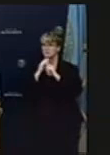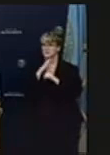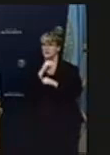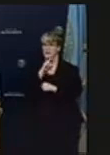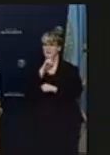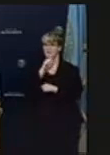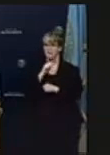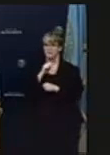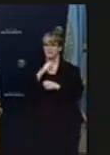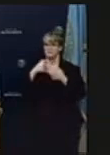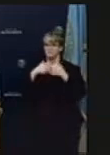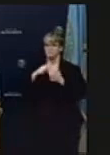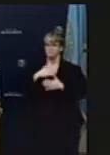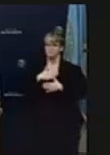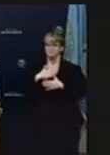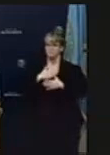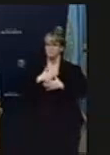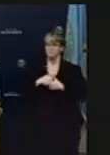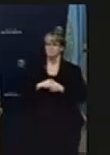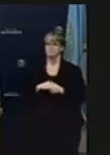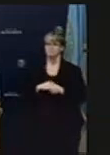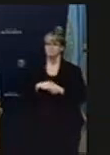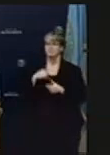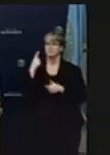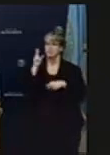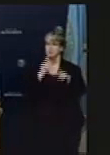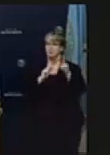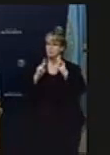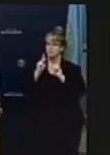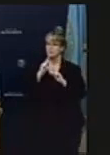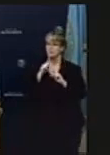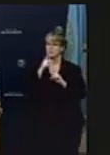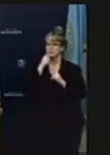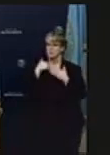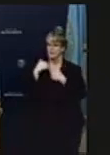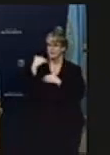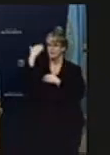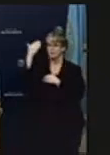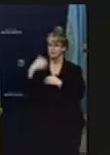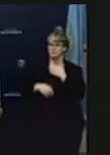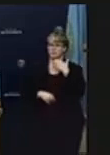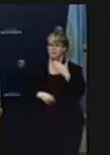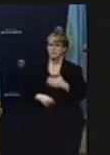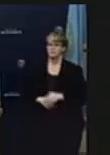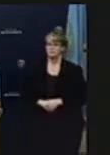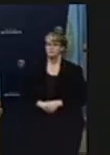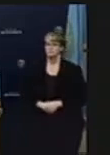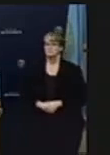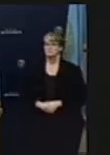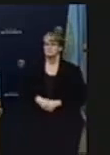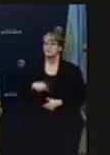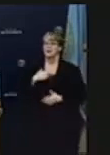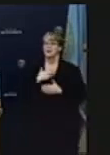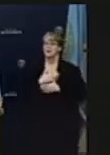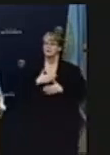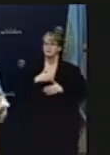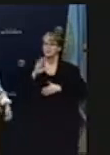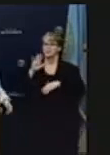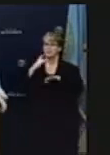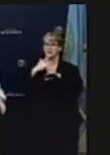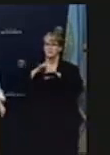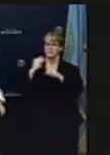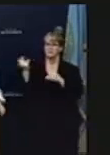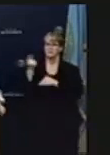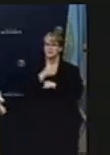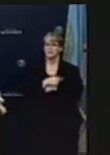critical care for the folks that need that in the future. Thank you. Thank you, Dr. Archer. I appreciate you being available